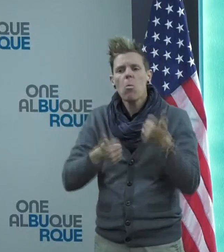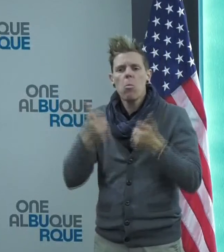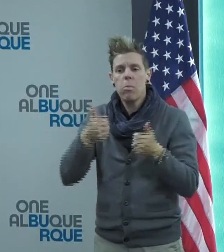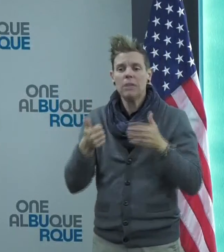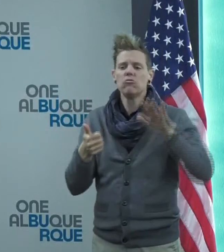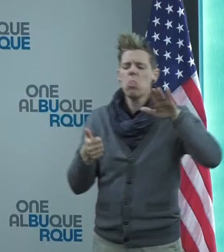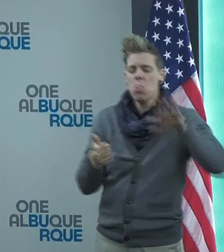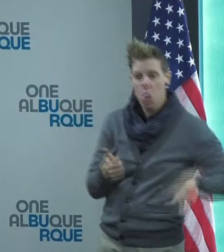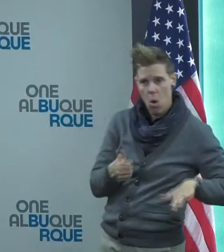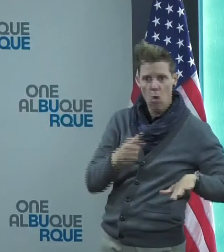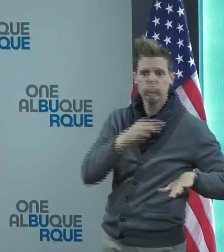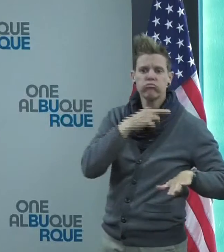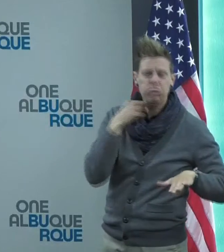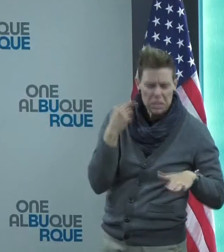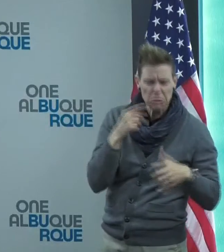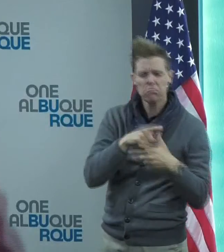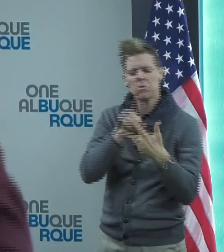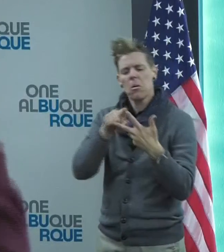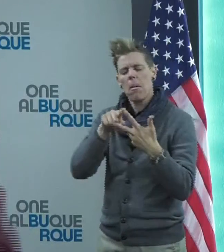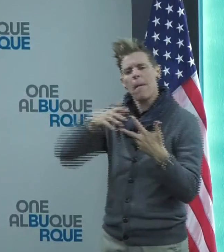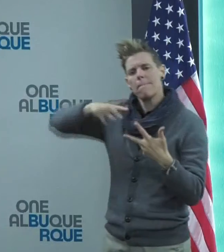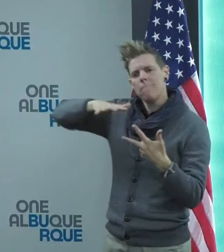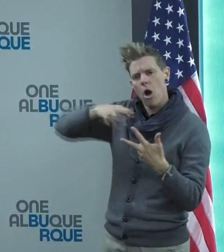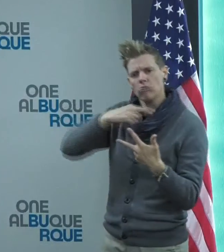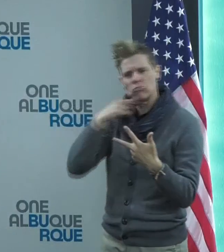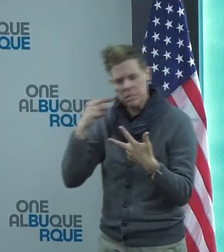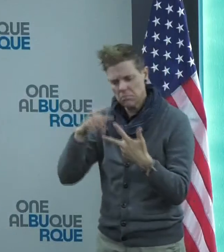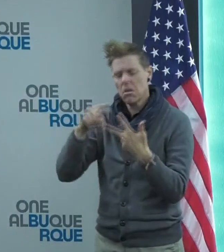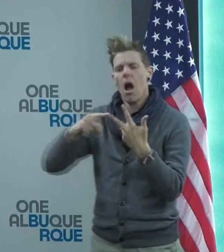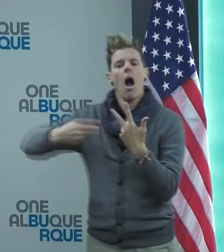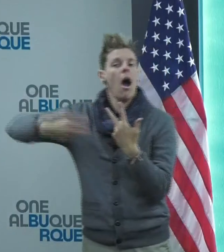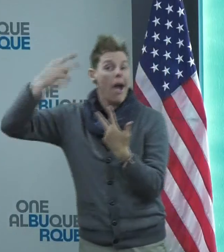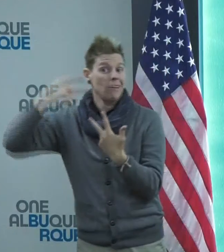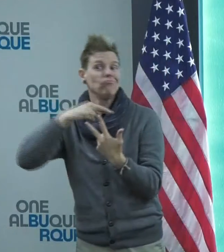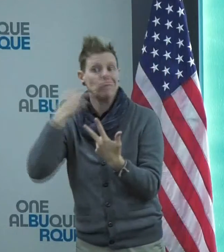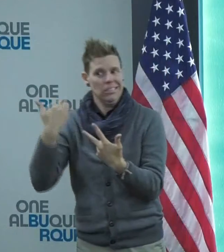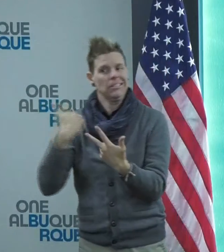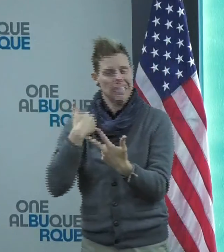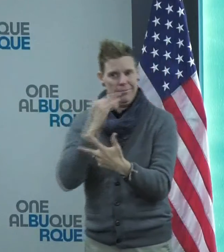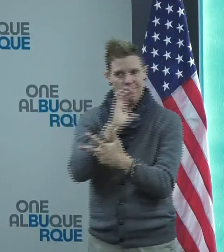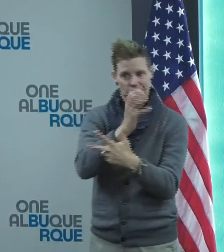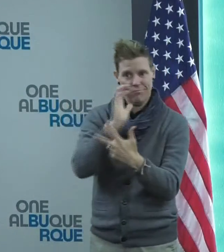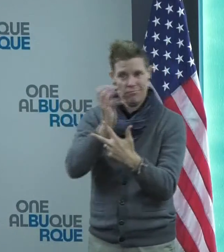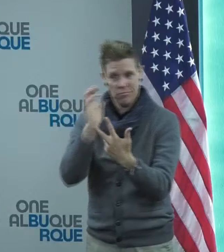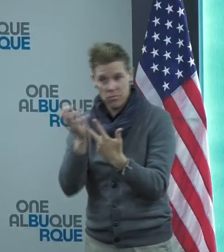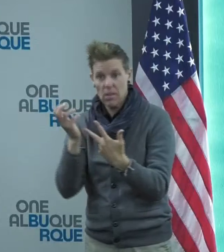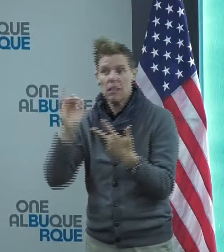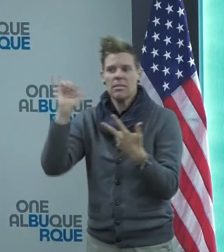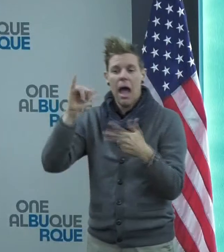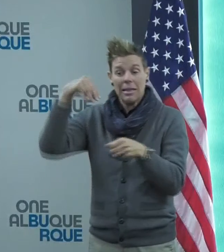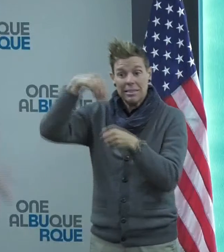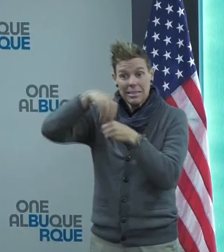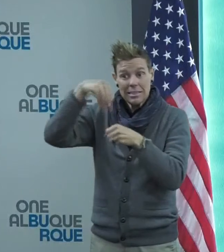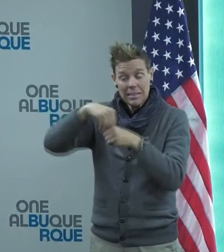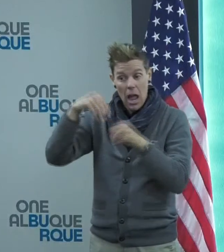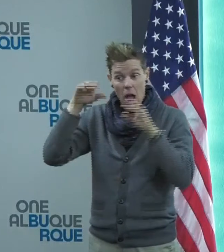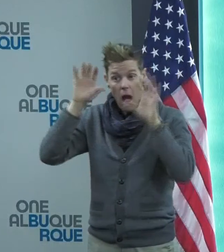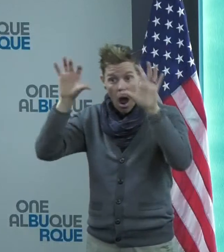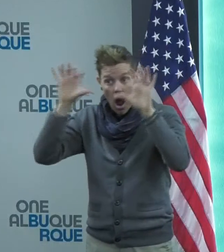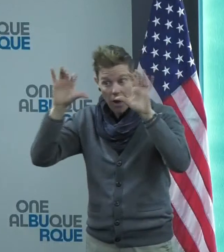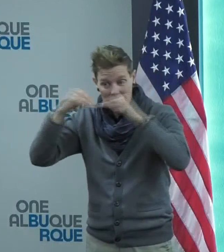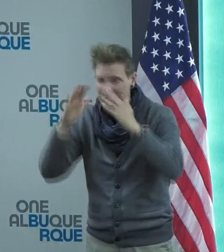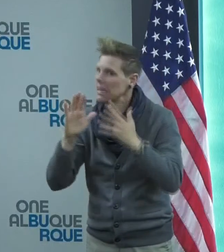risk. And again, things like inside haunted houses definitely pose real risk. We would not encourage those in any way.